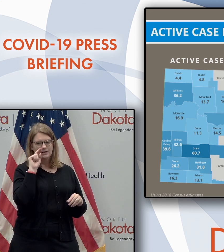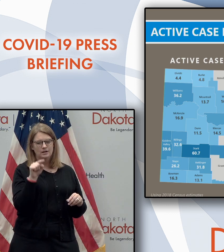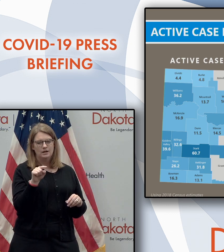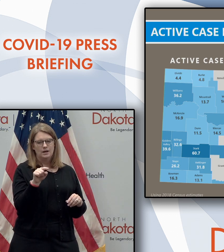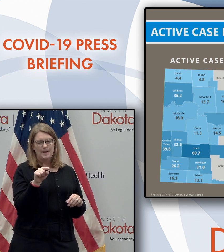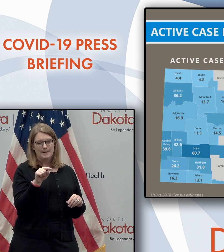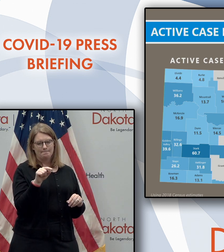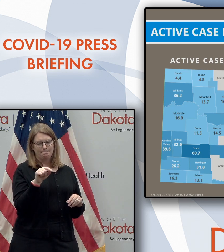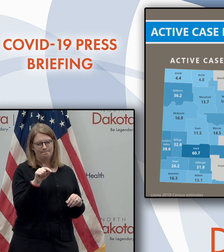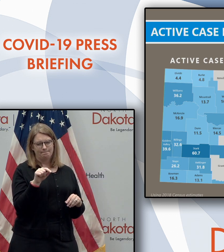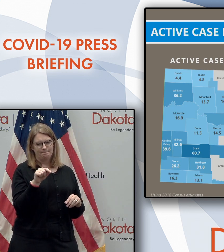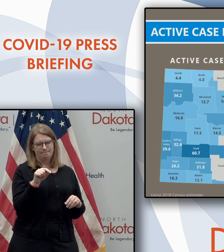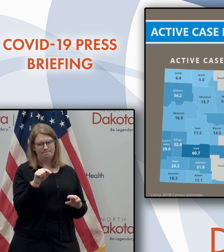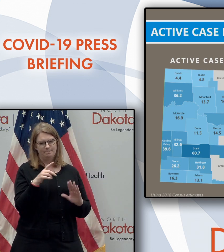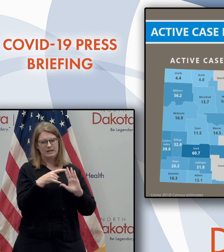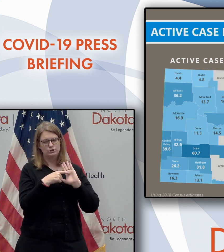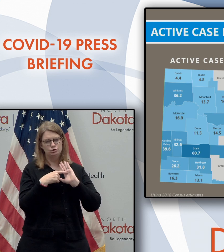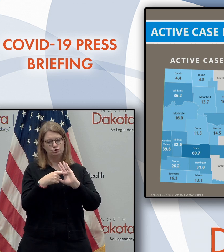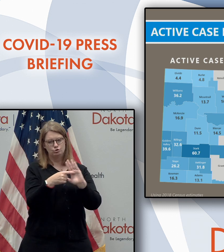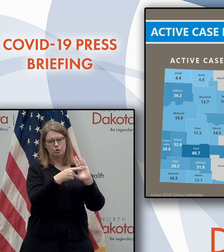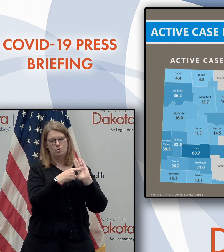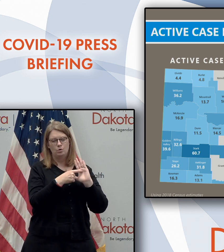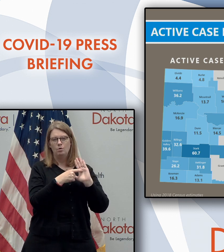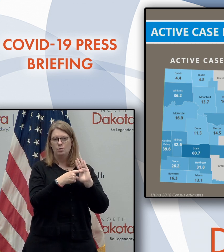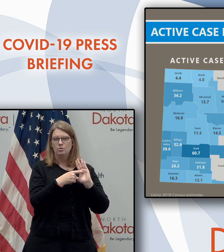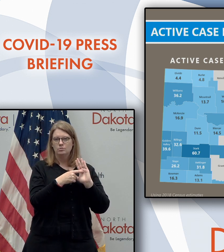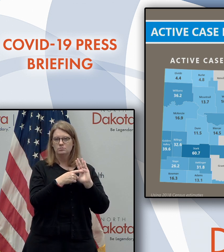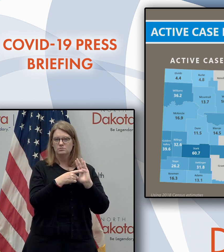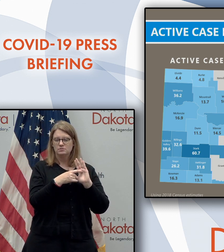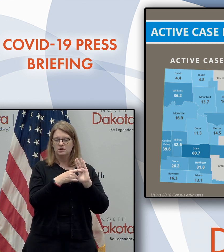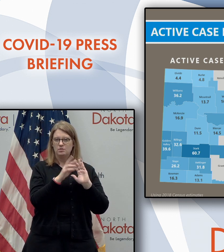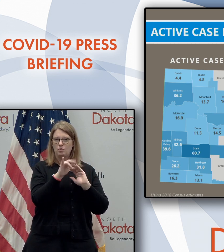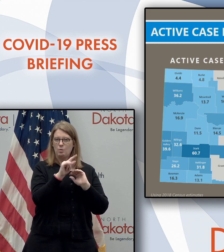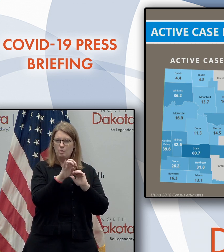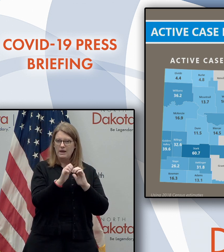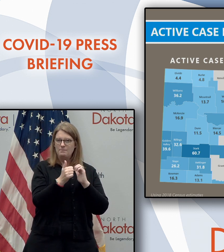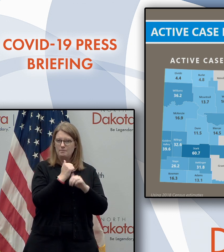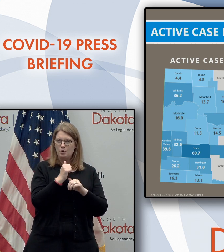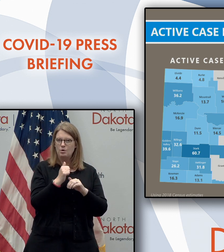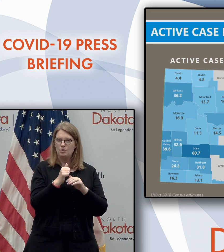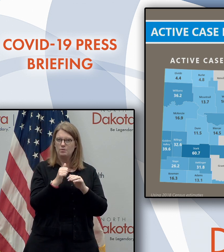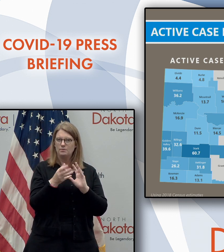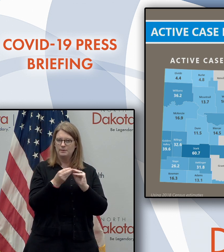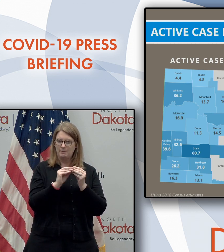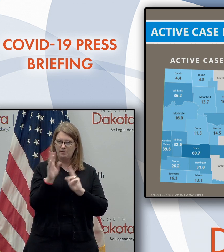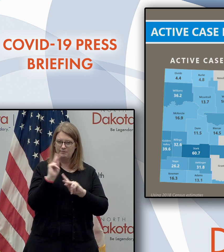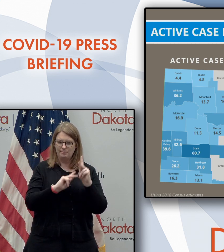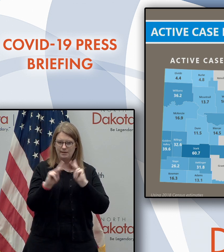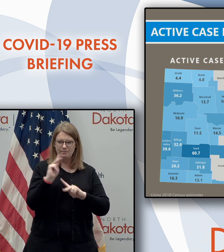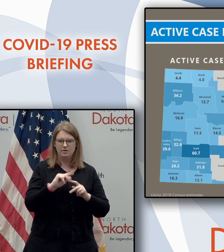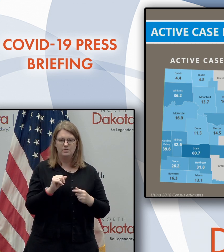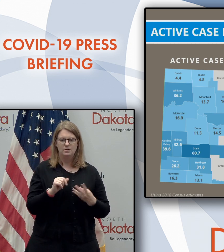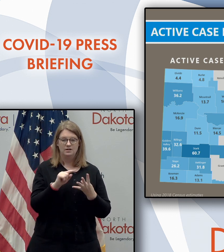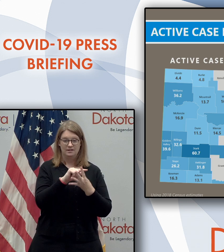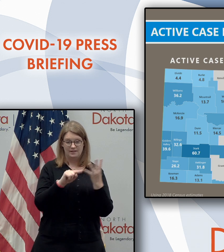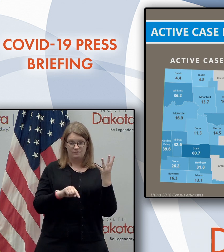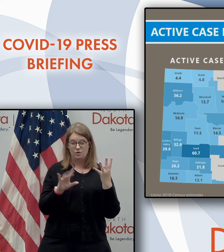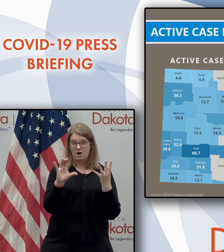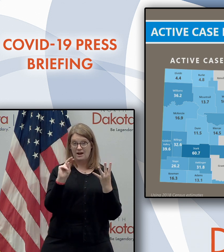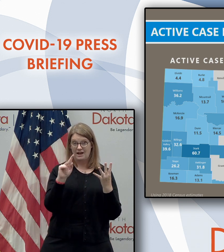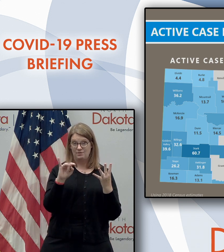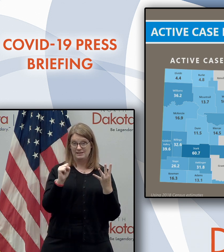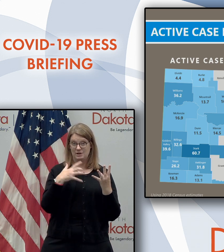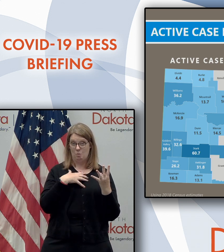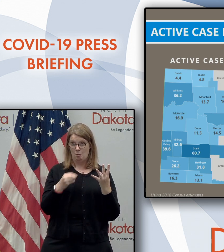this shows the rate of prevalence by population across. Again, we've got the 4 counties shown in white that have no